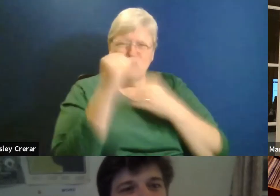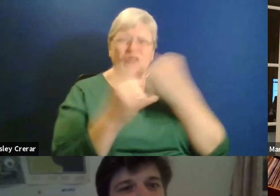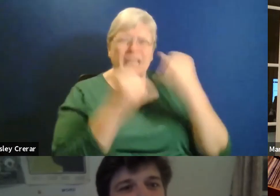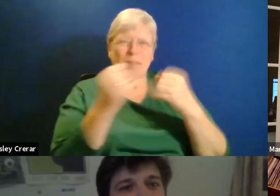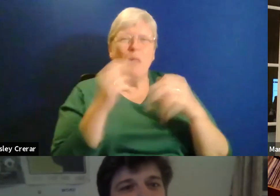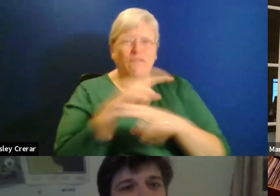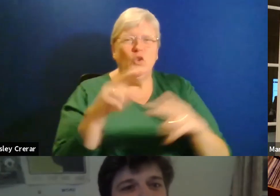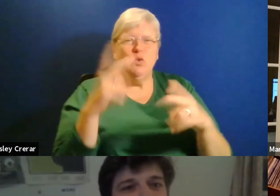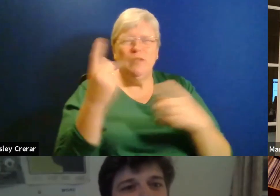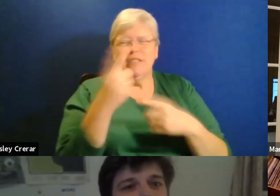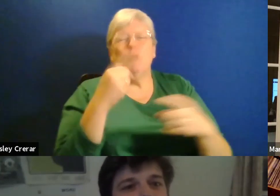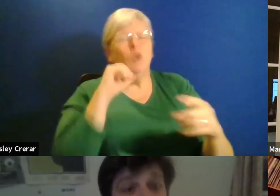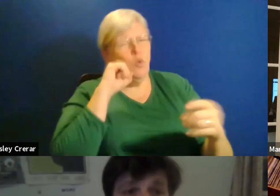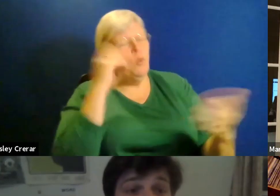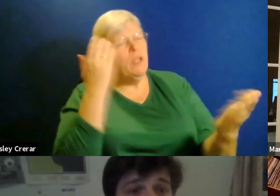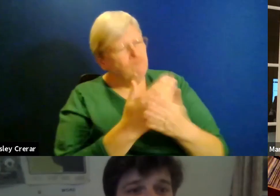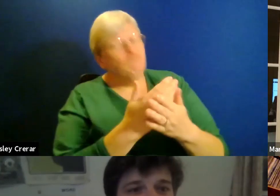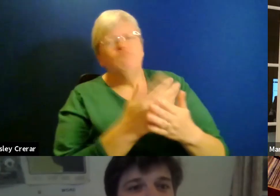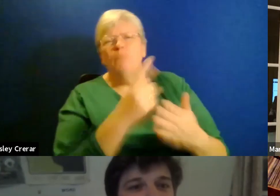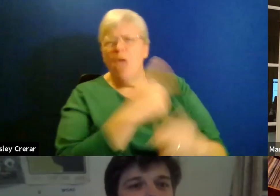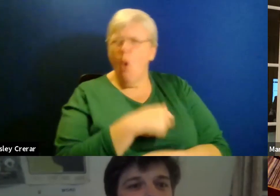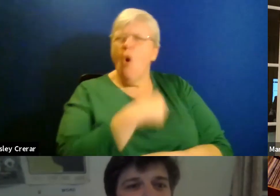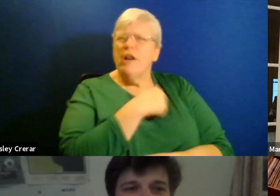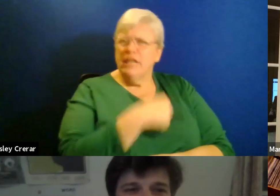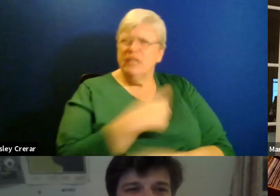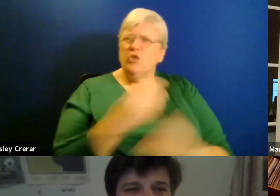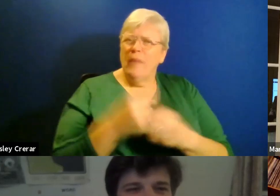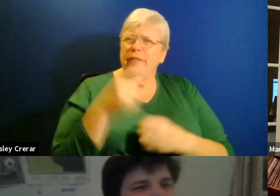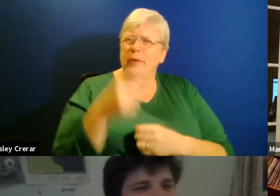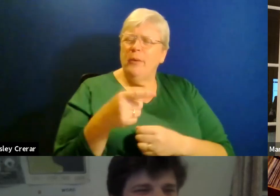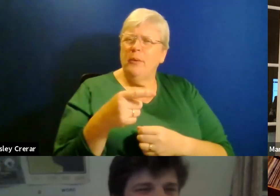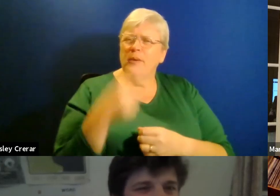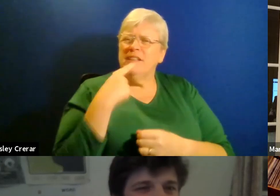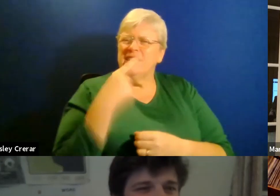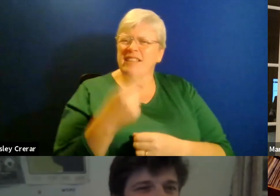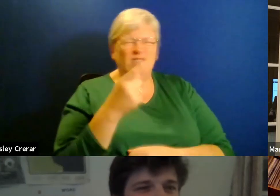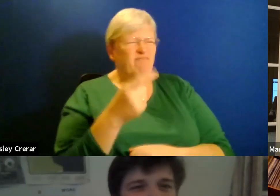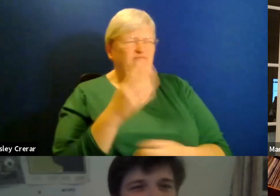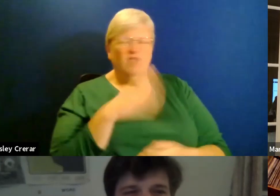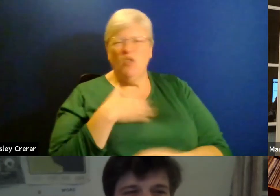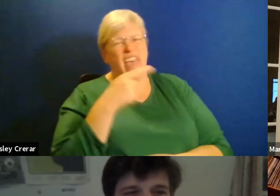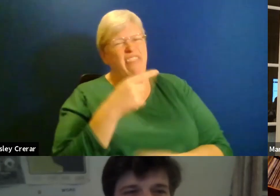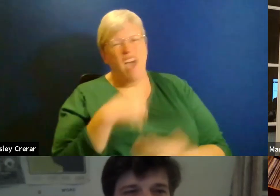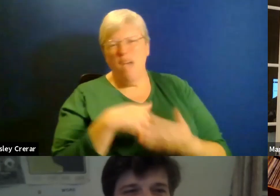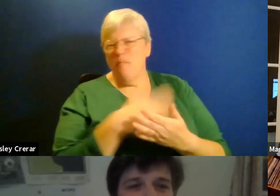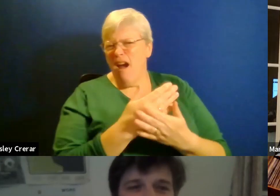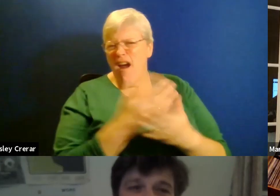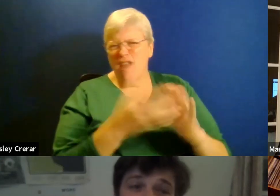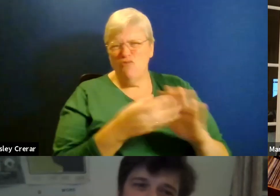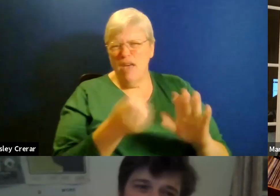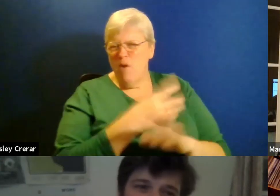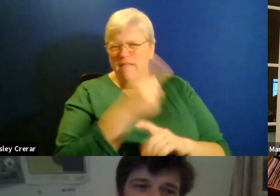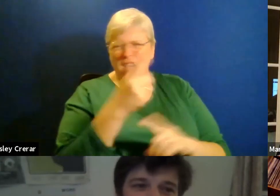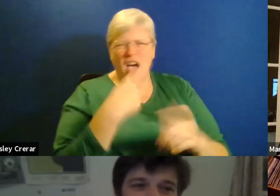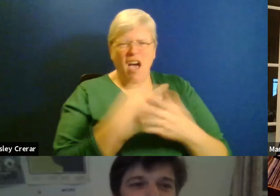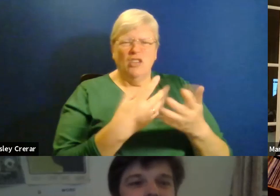from someone who's going to be honest with you, and going to tell you, actually, I don't like this bit. I think you should take that out. I think you should